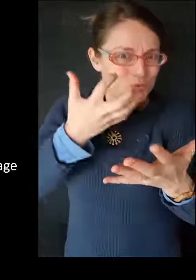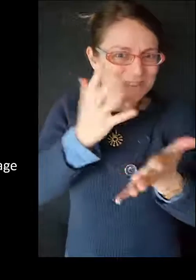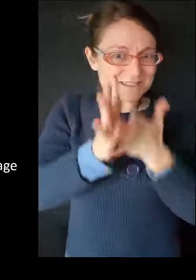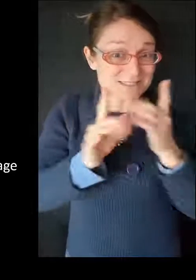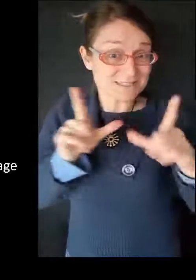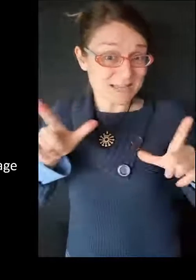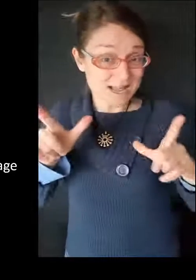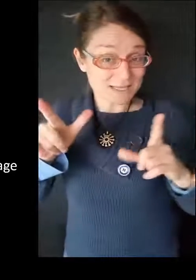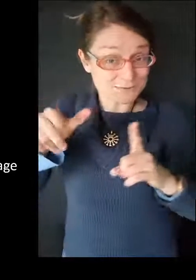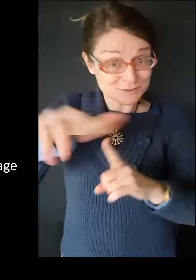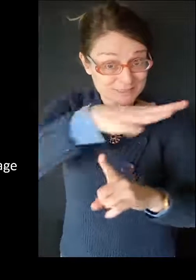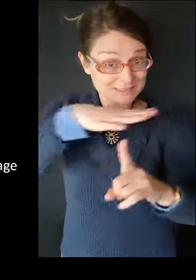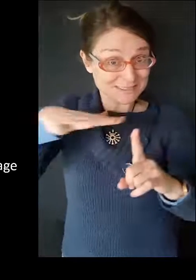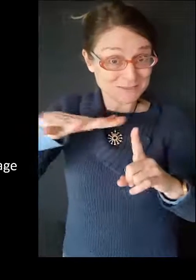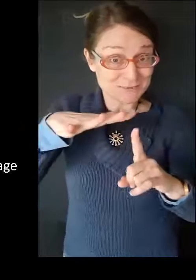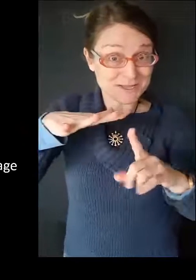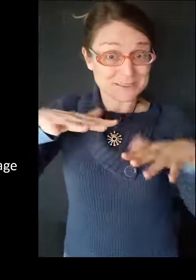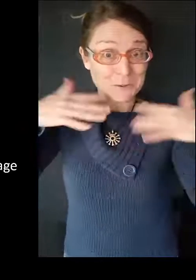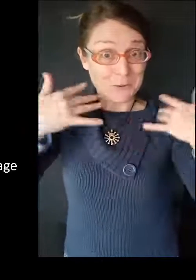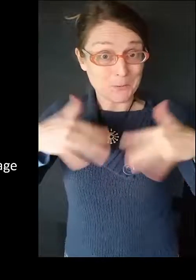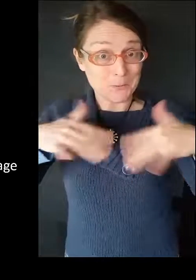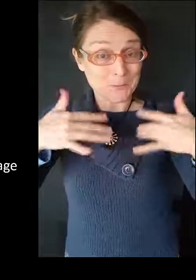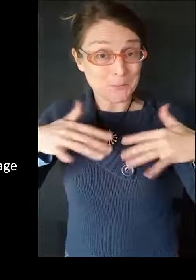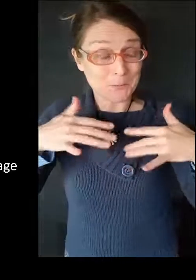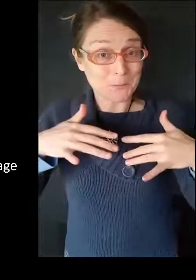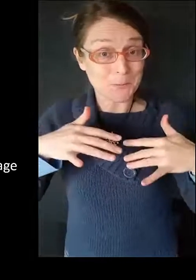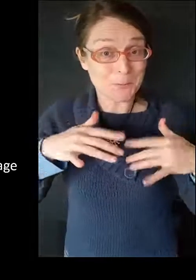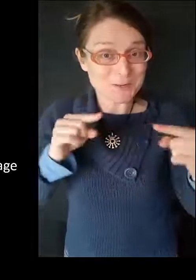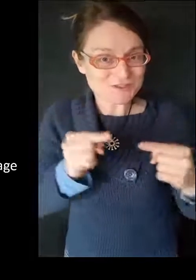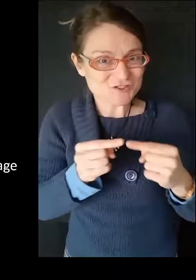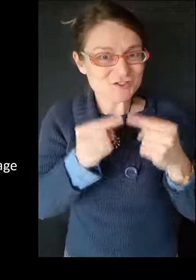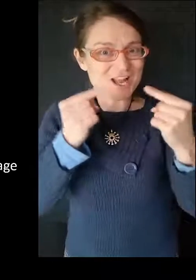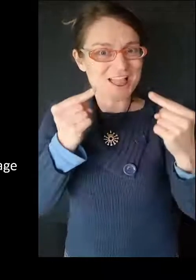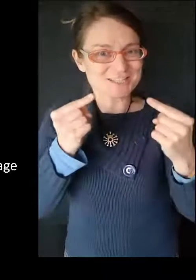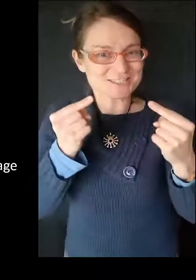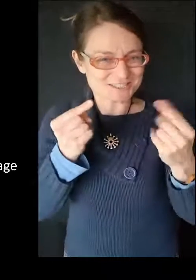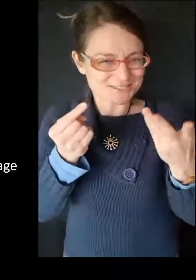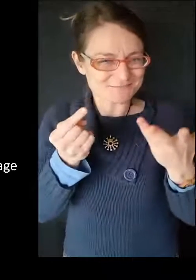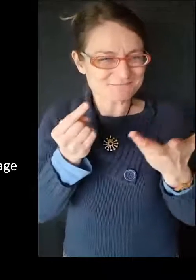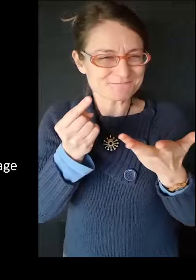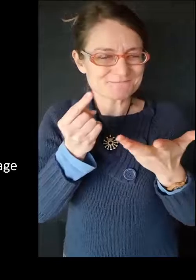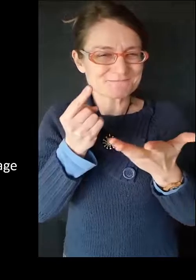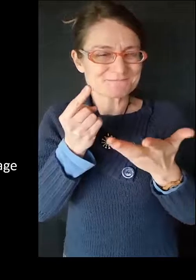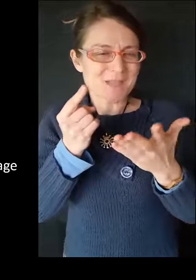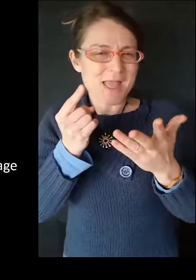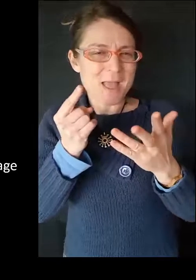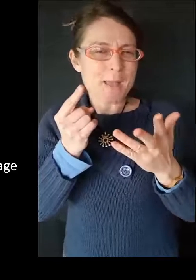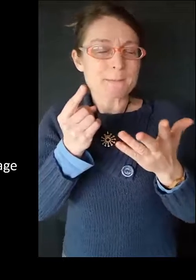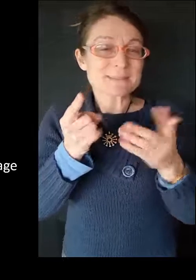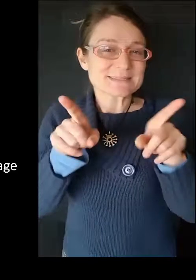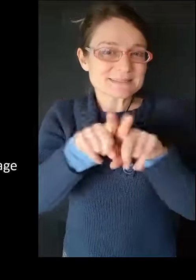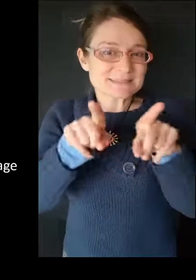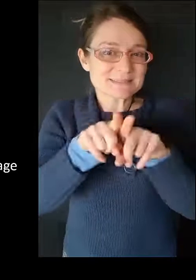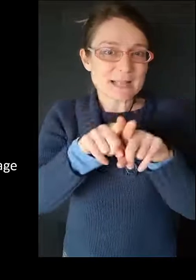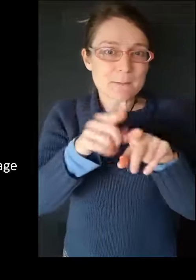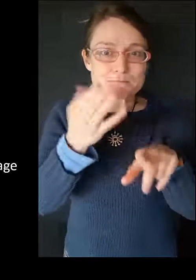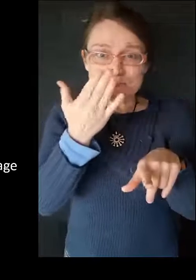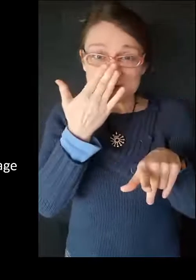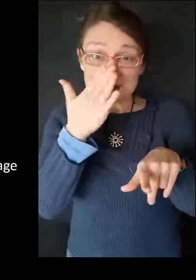easy to capture such a rich diversity. So how can we do that?